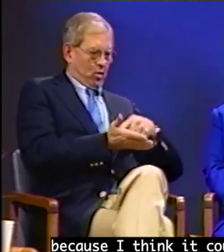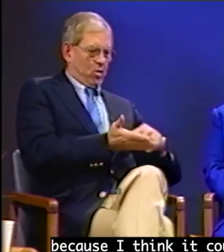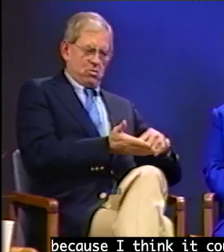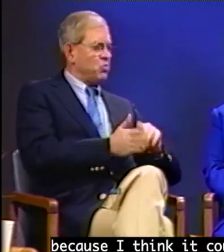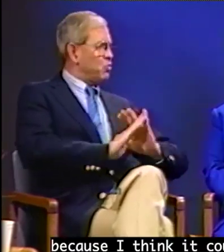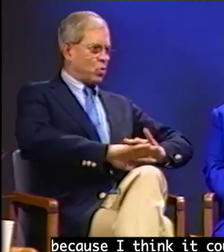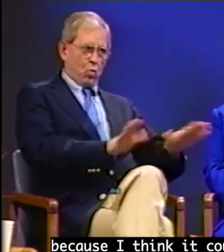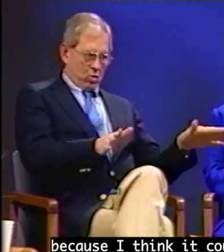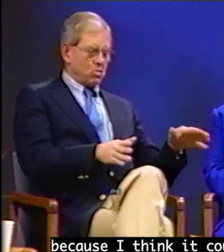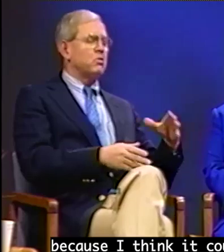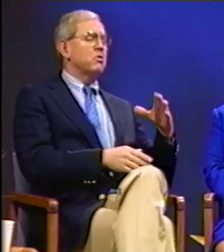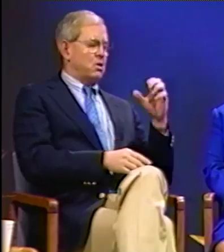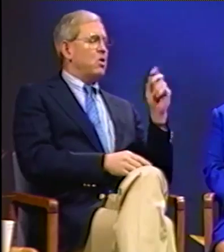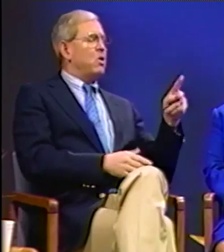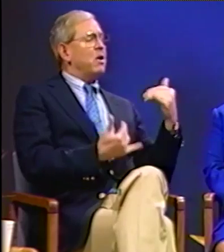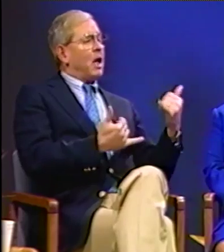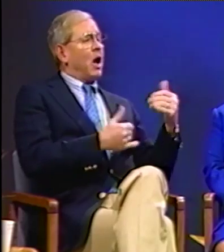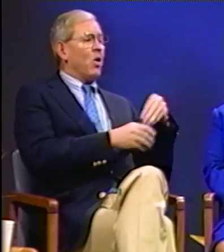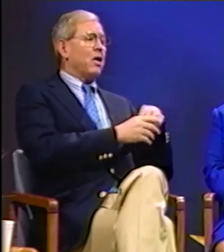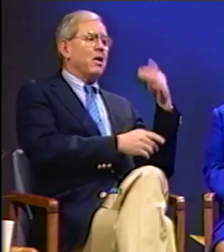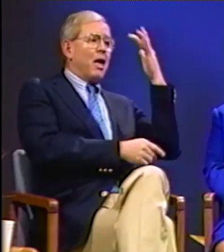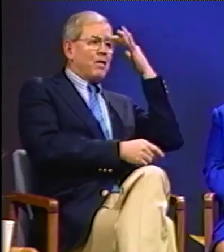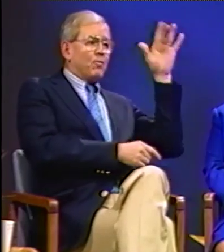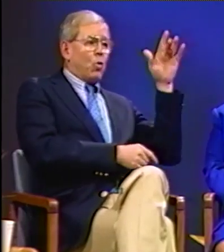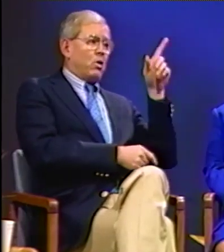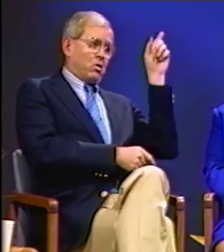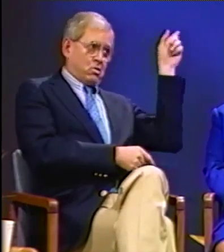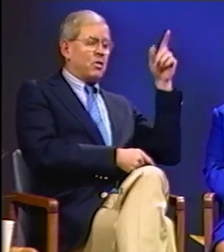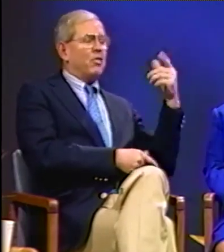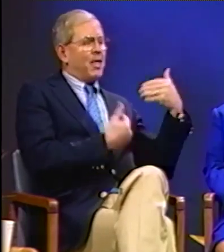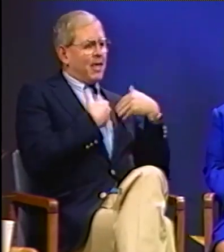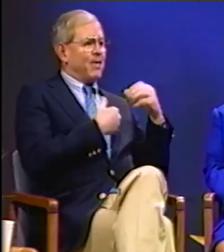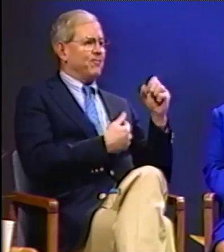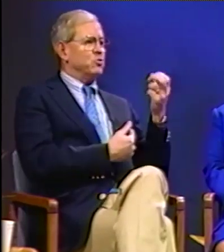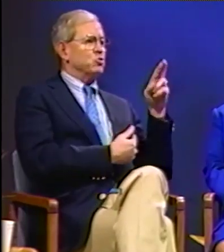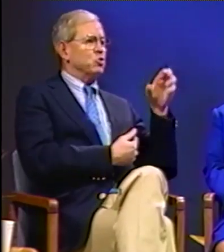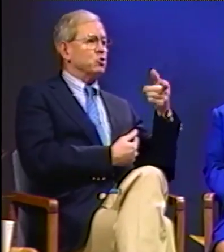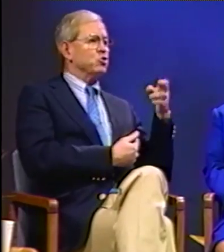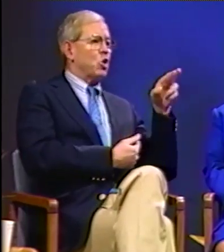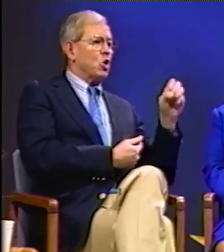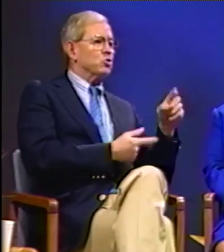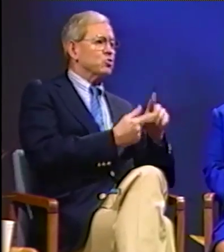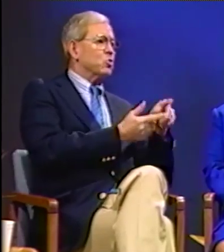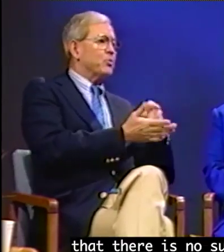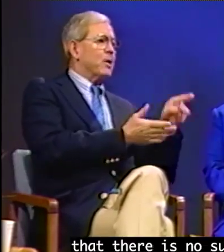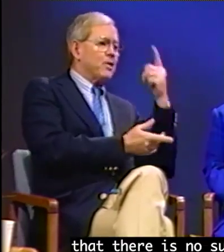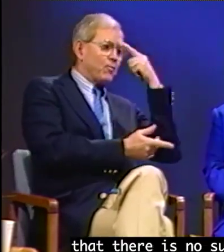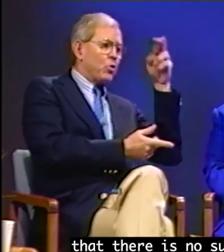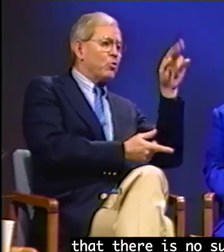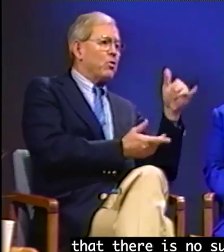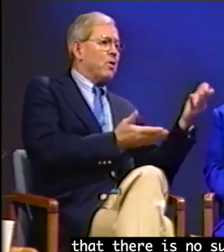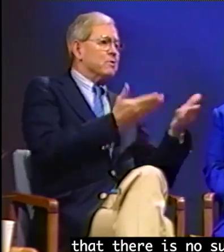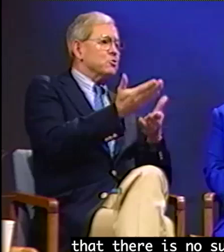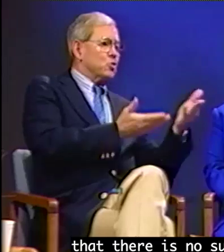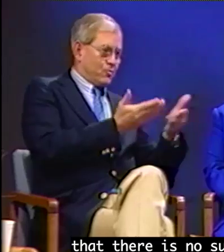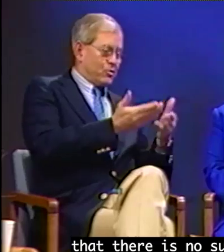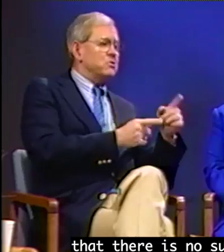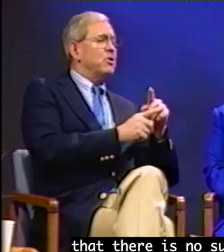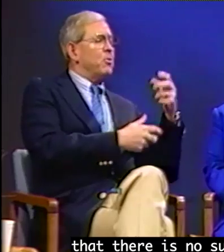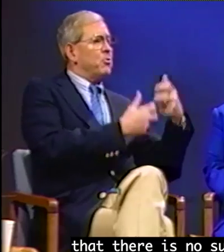people in a bad light. So it's really a great idea that there is no surcharge printed